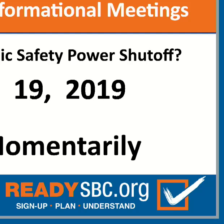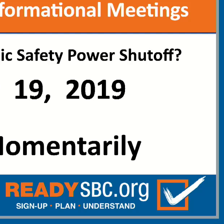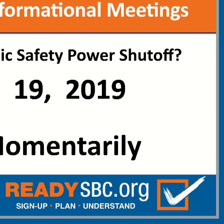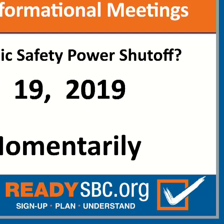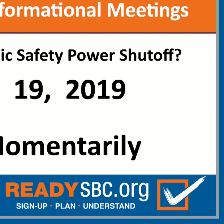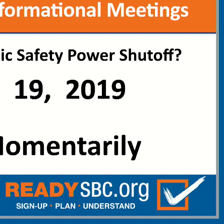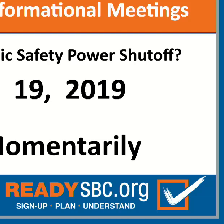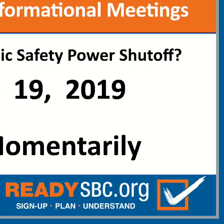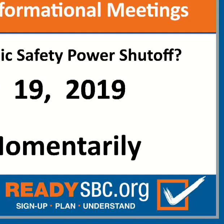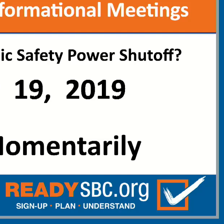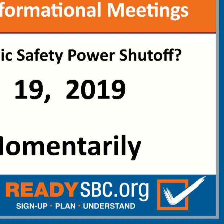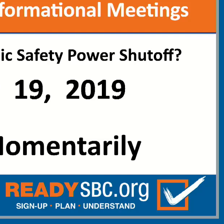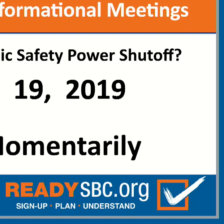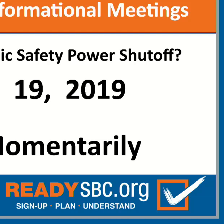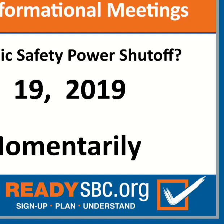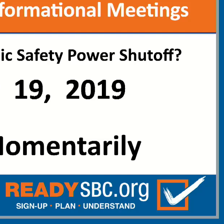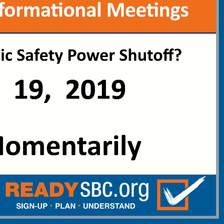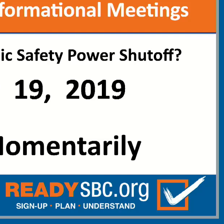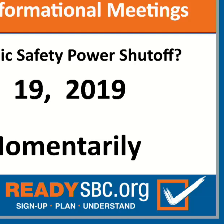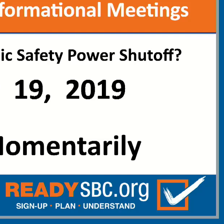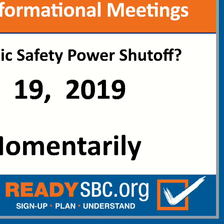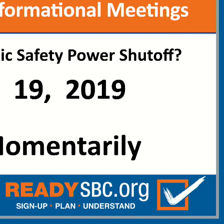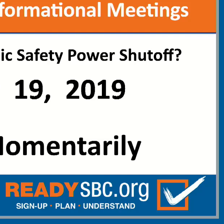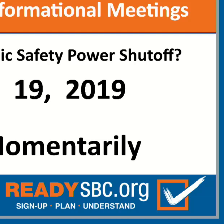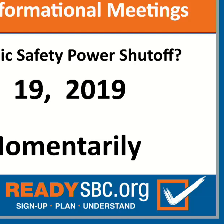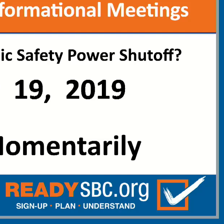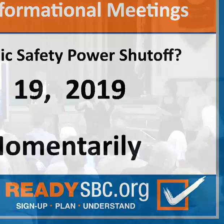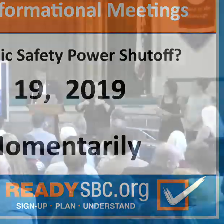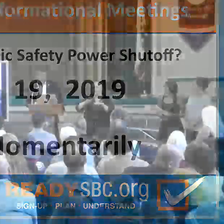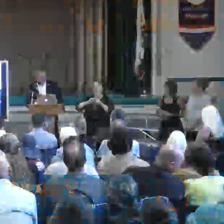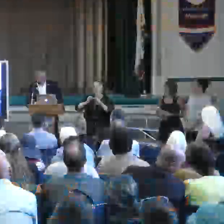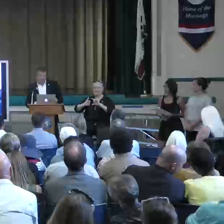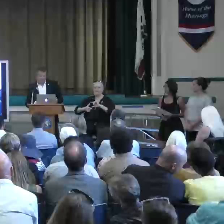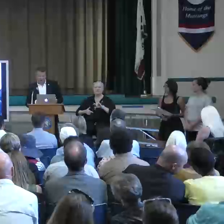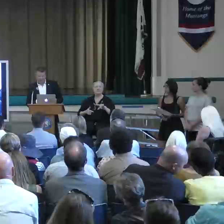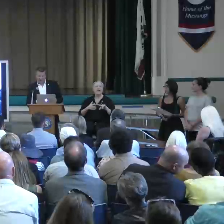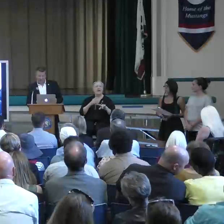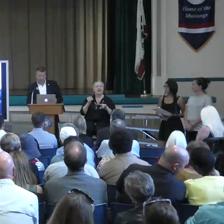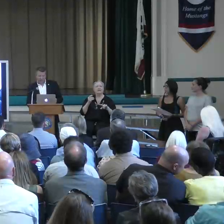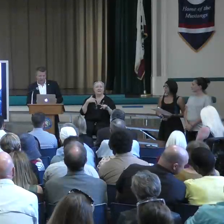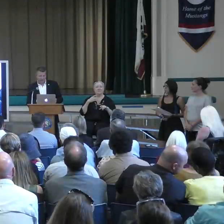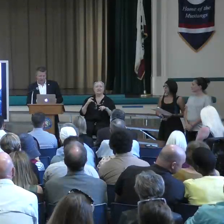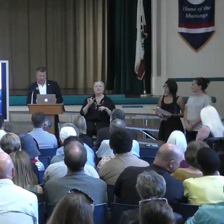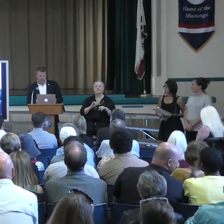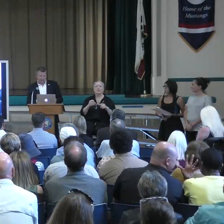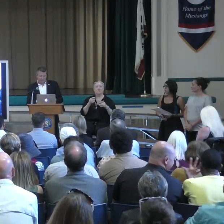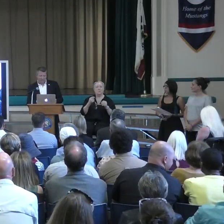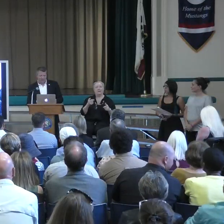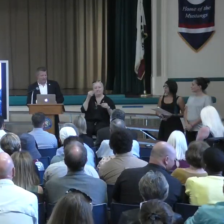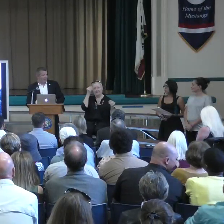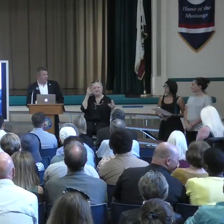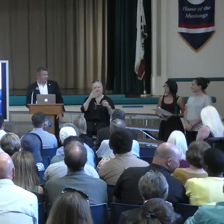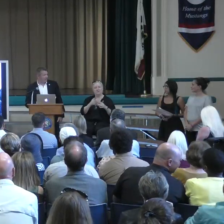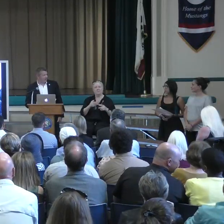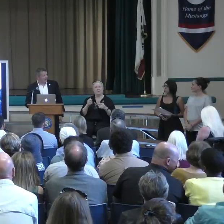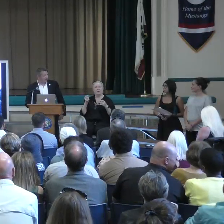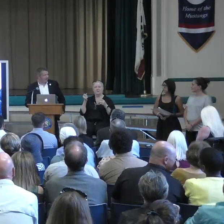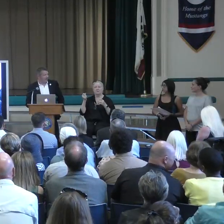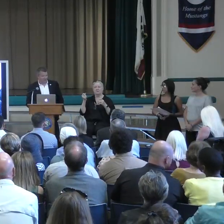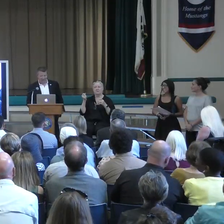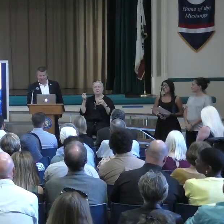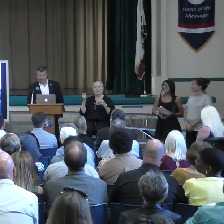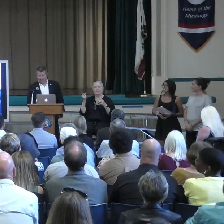Joe Black here, providing some sign translation. And I would like to do a quick message from our